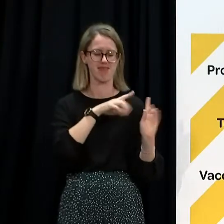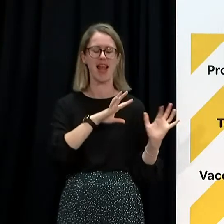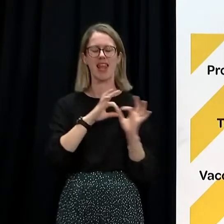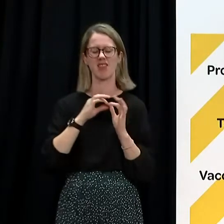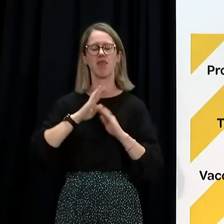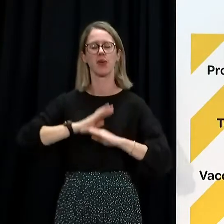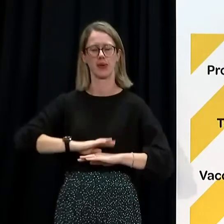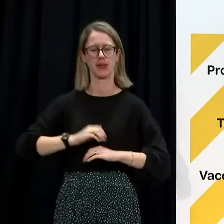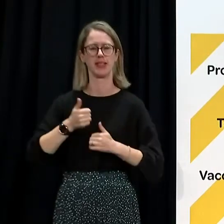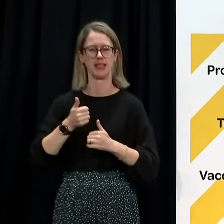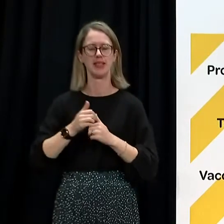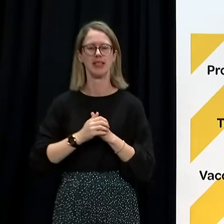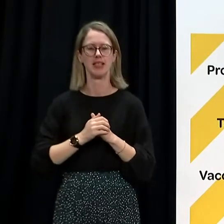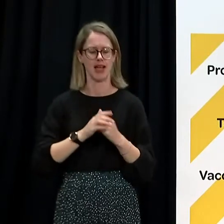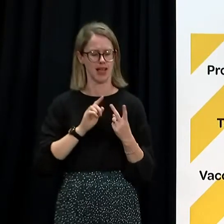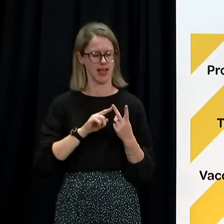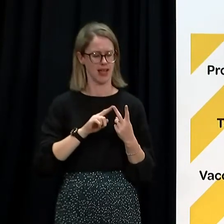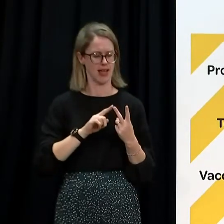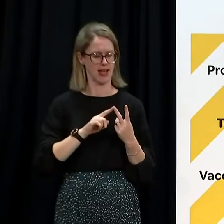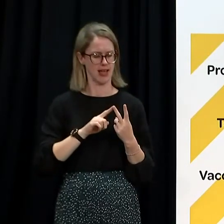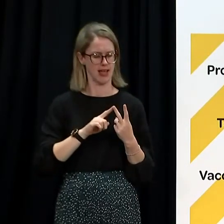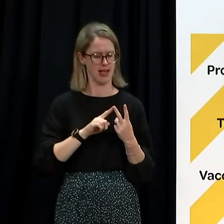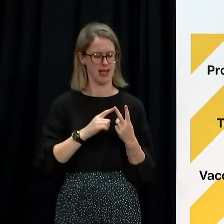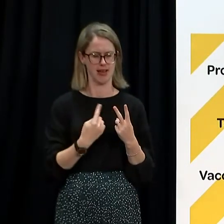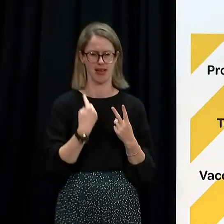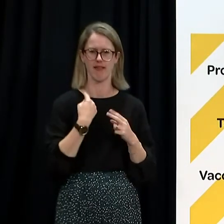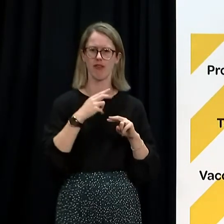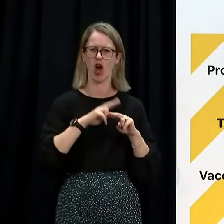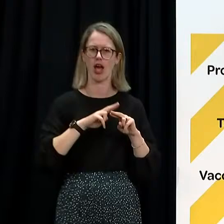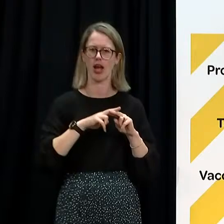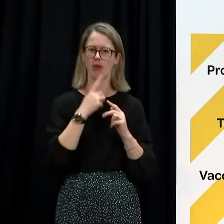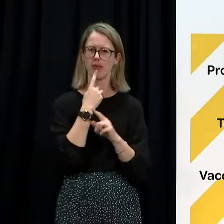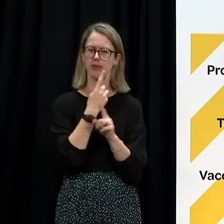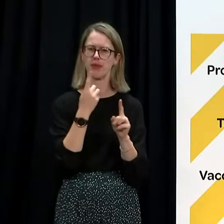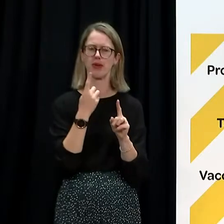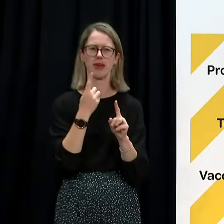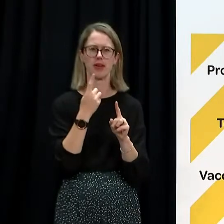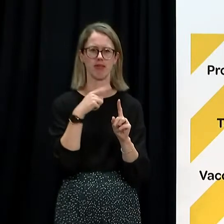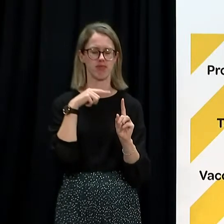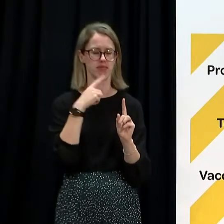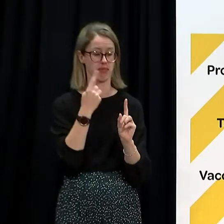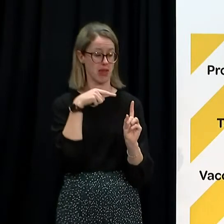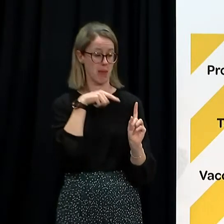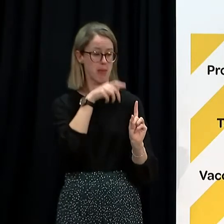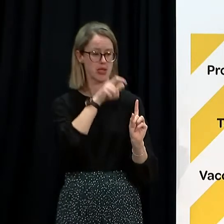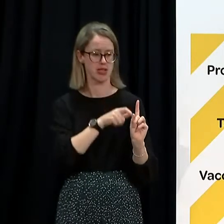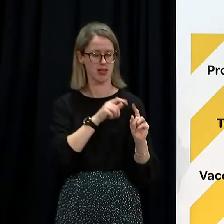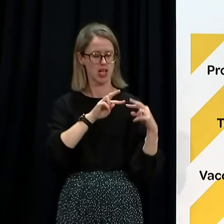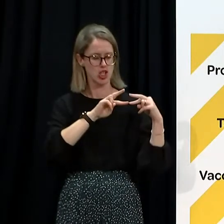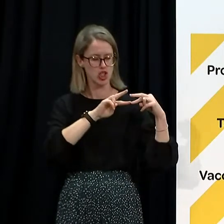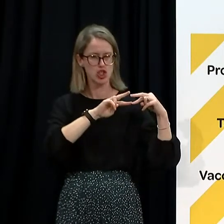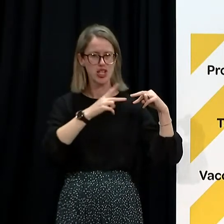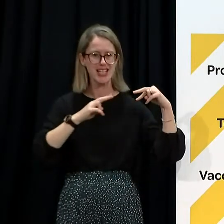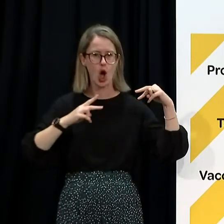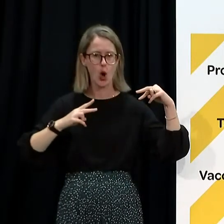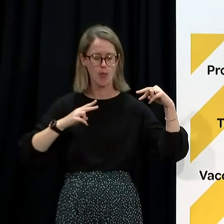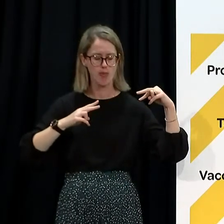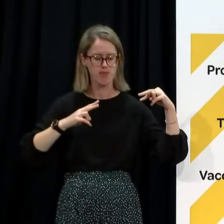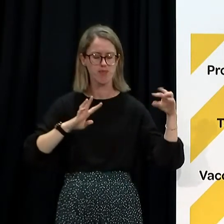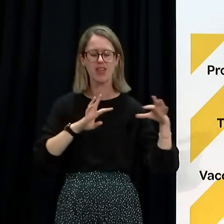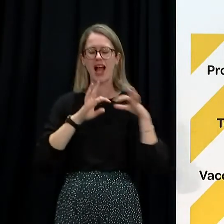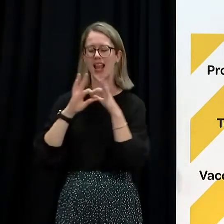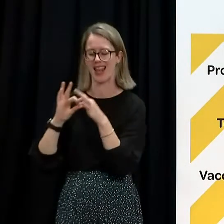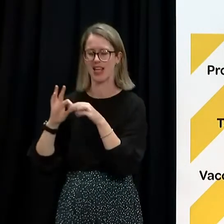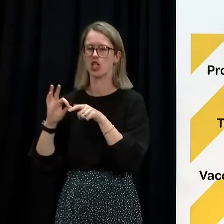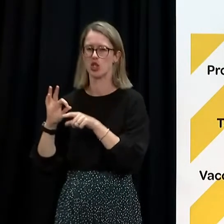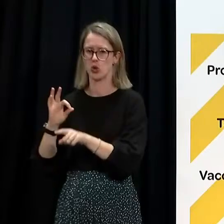very convincingly. Likewise, the one that we talked about on Friday, they've found through the genomic sequencing a link back